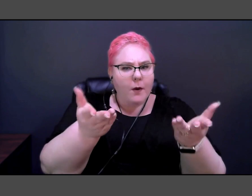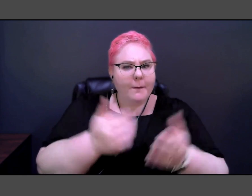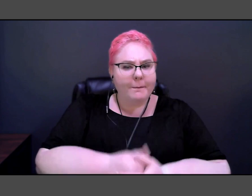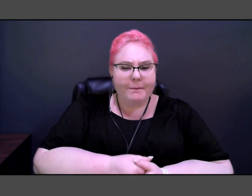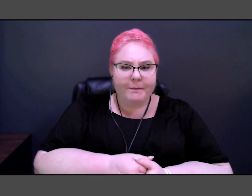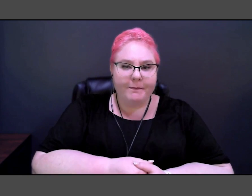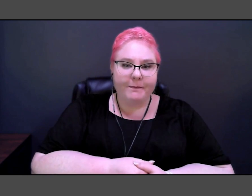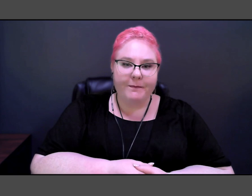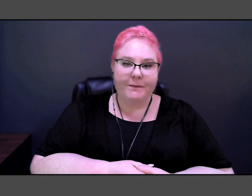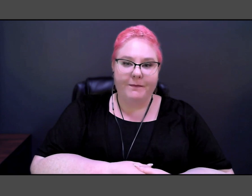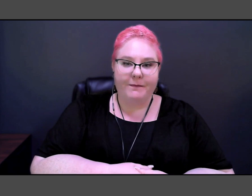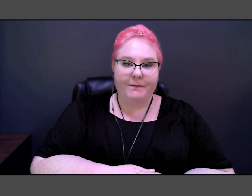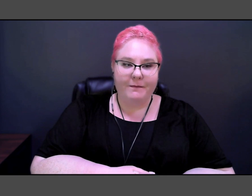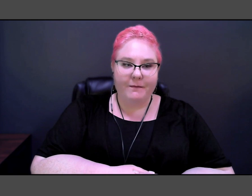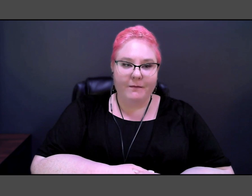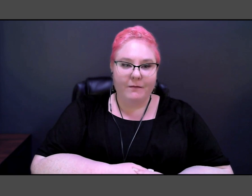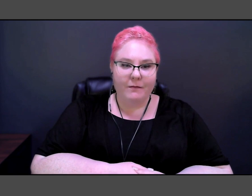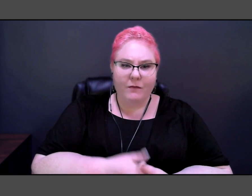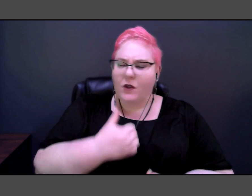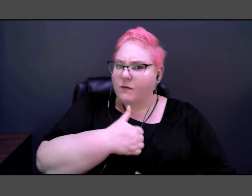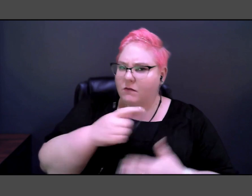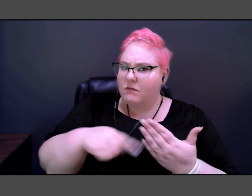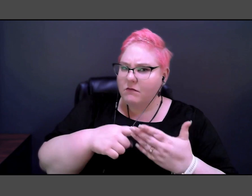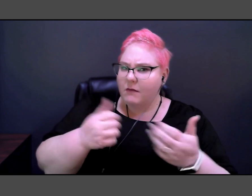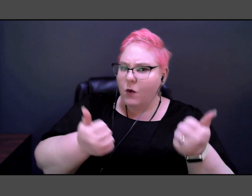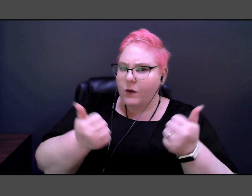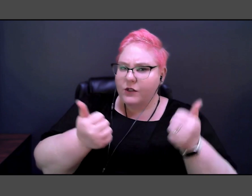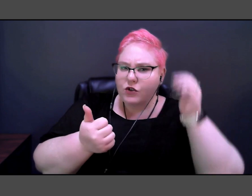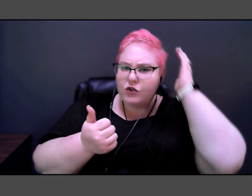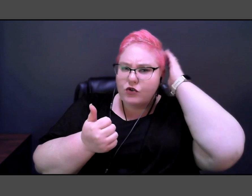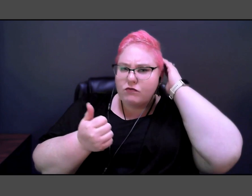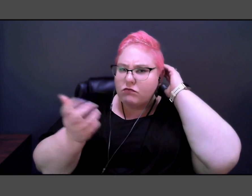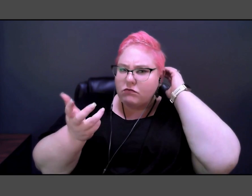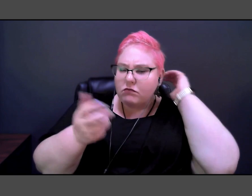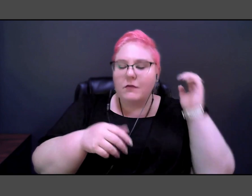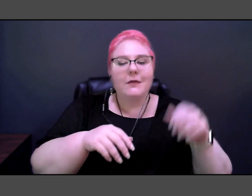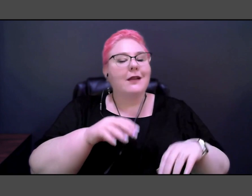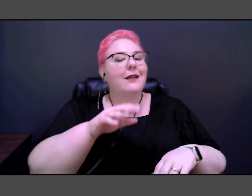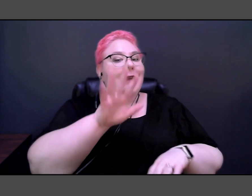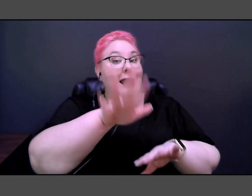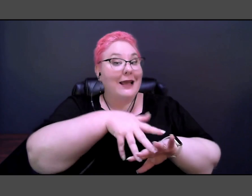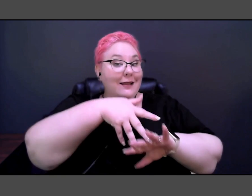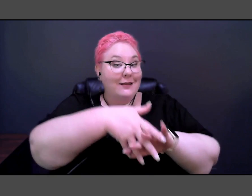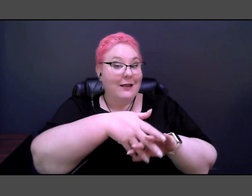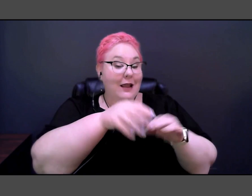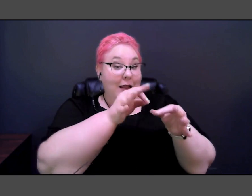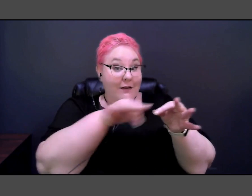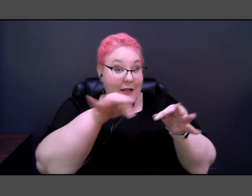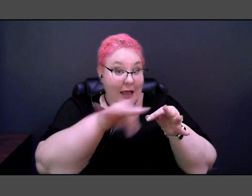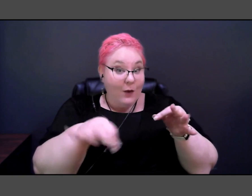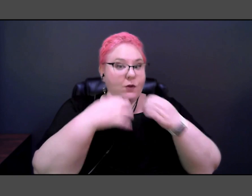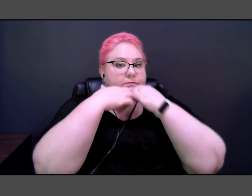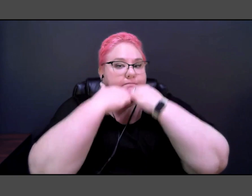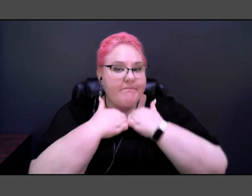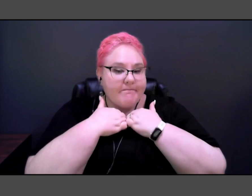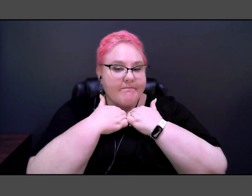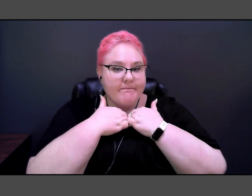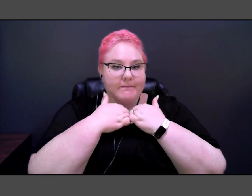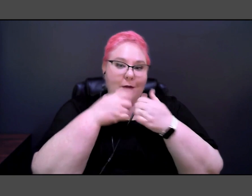I'm sorry, about what? Native language preservation? Native language